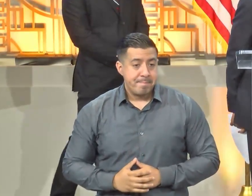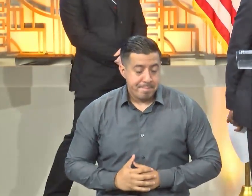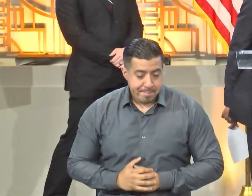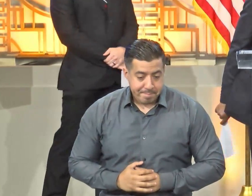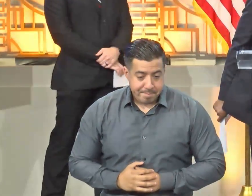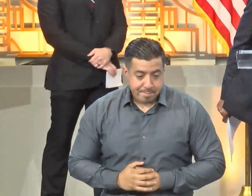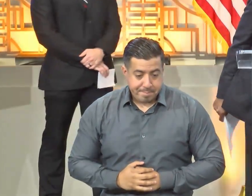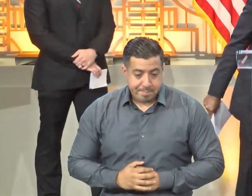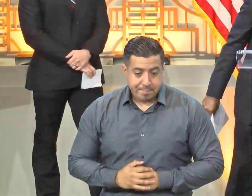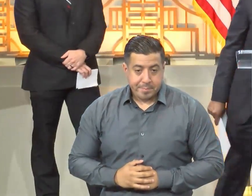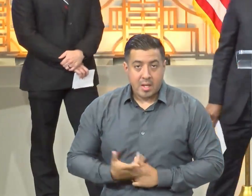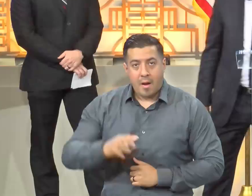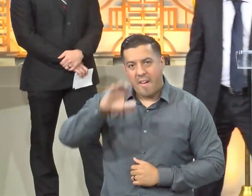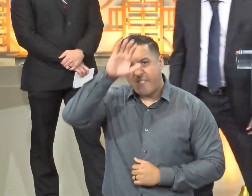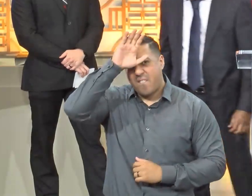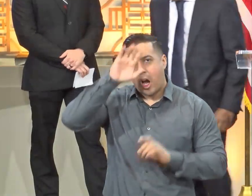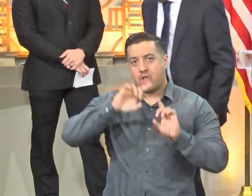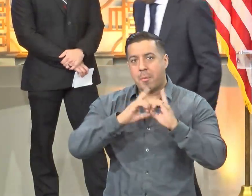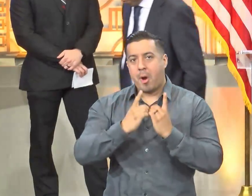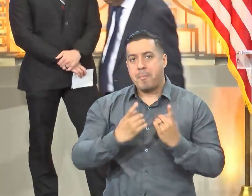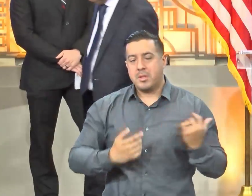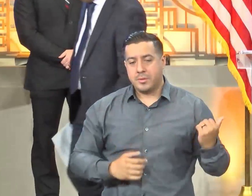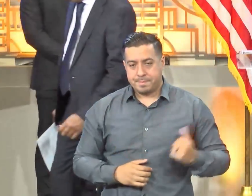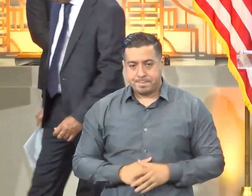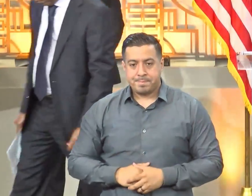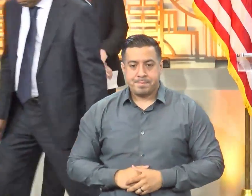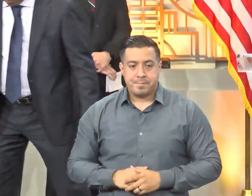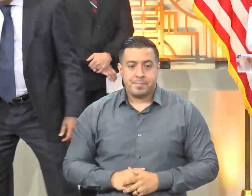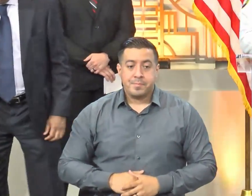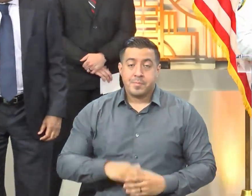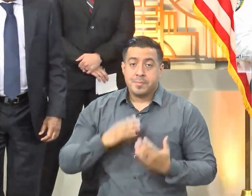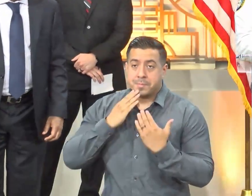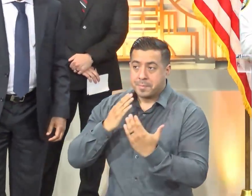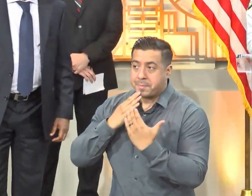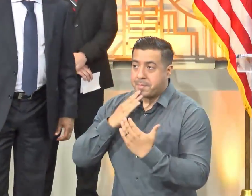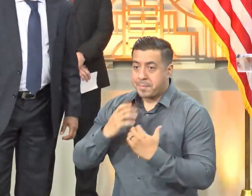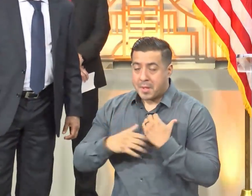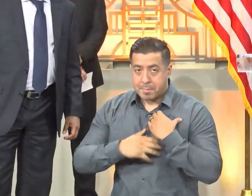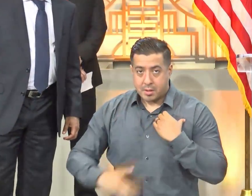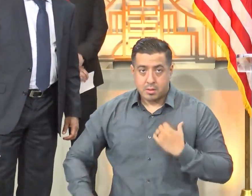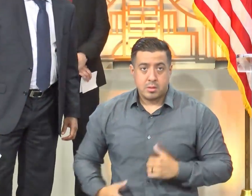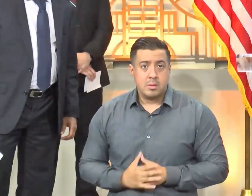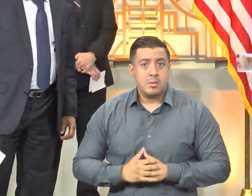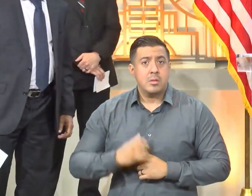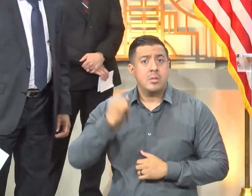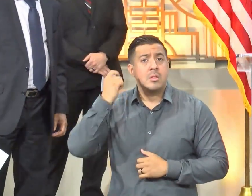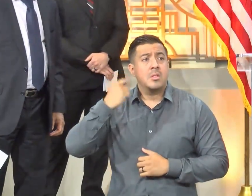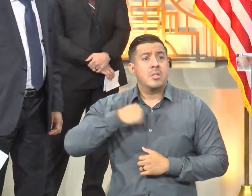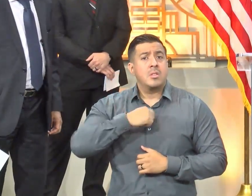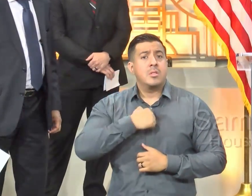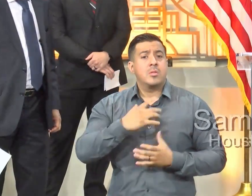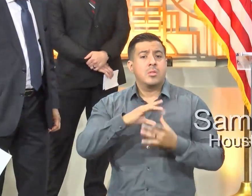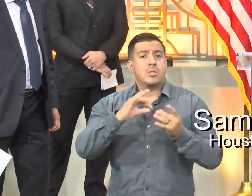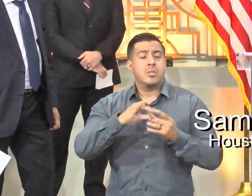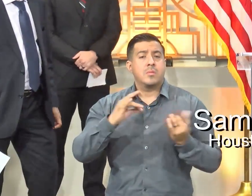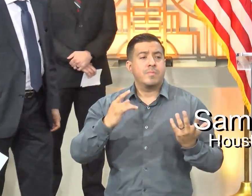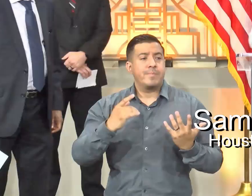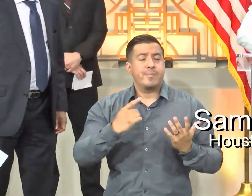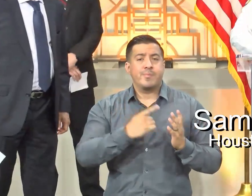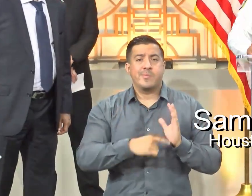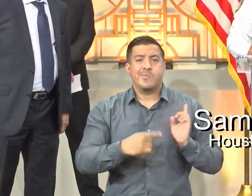Chief Pena of the Fire Department. Thank you, Mayor. I just want to echo the call